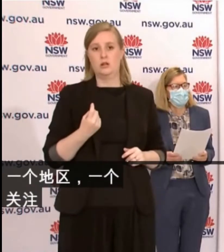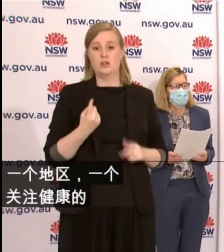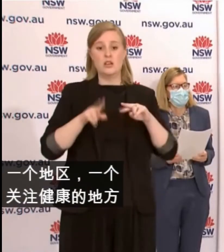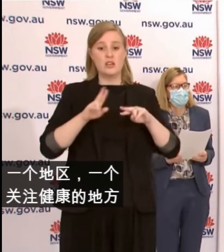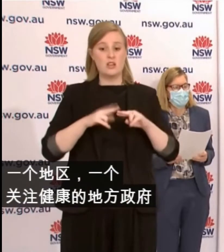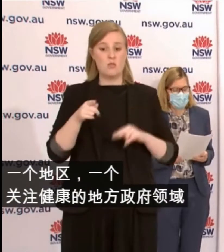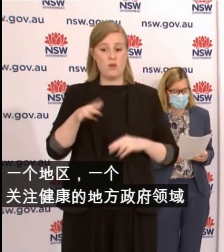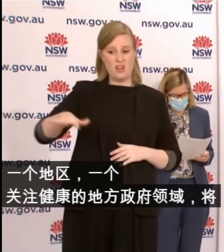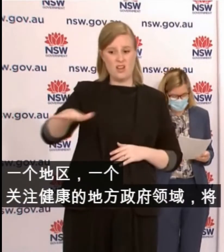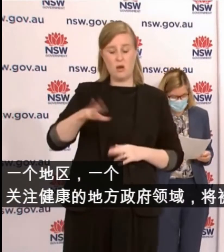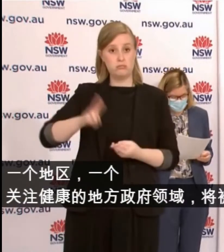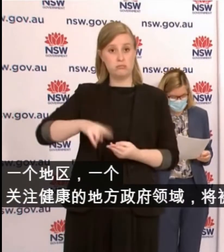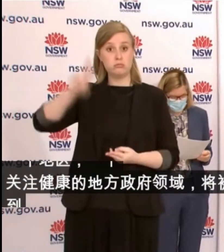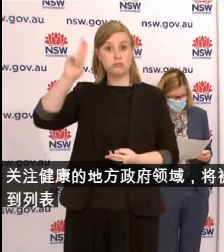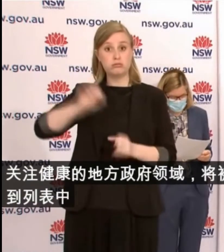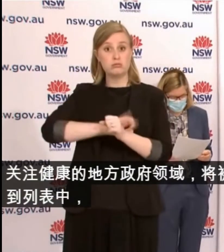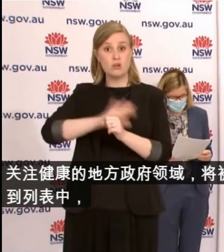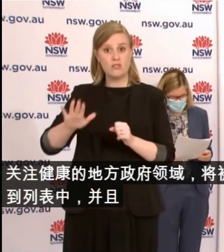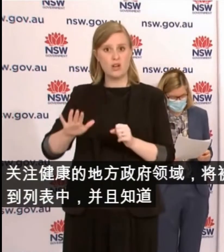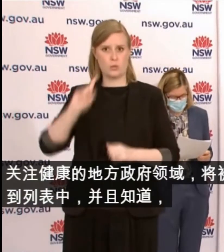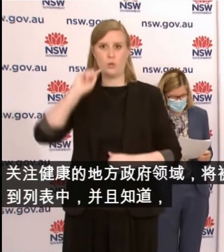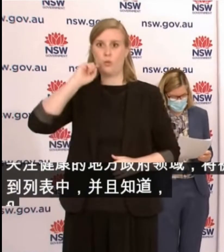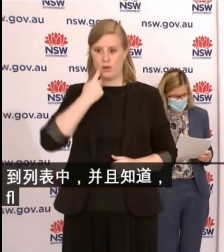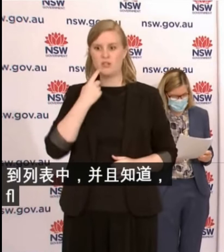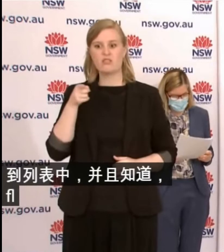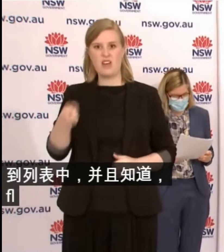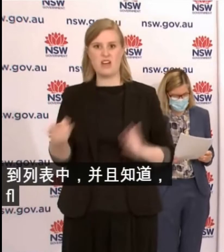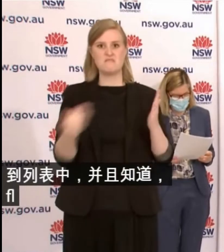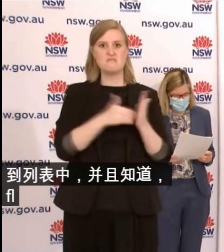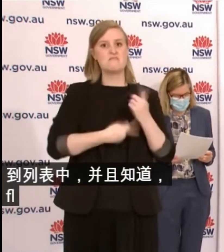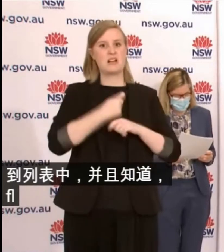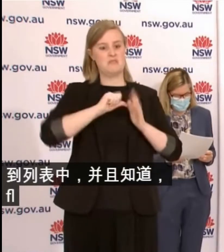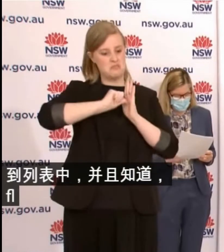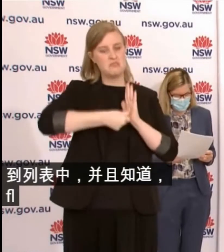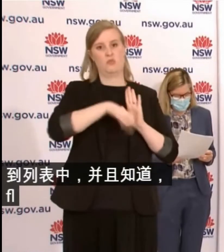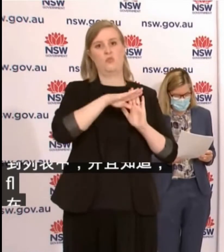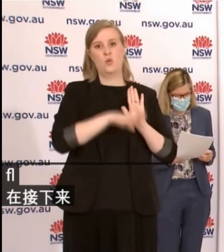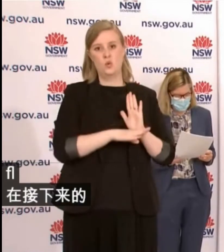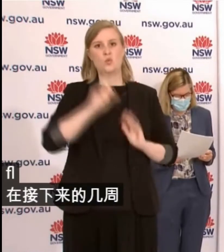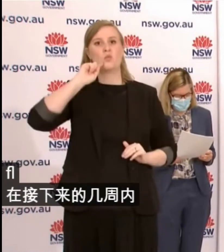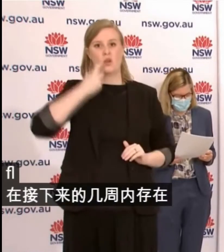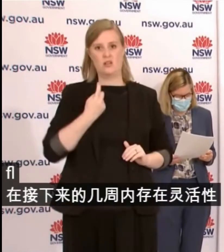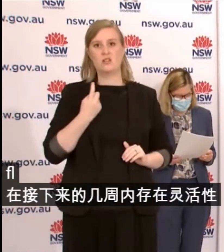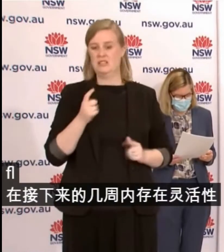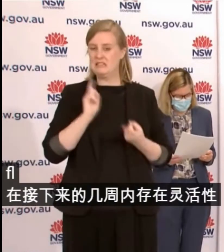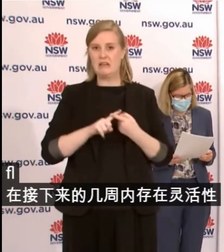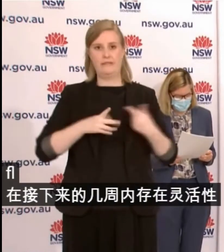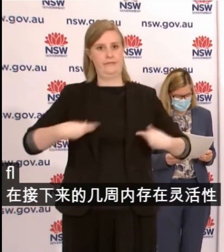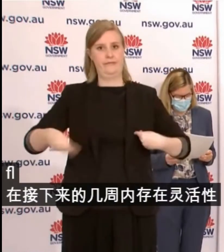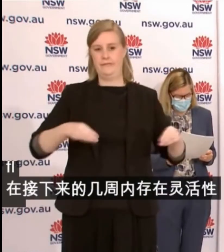health is concerned, that will be added to the list, and know that that flexibility exists leading up to the next few